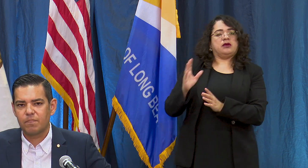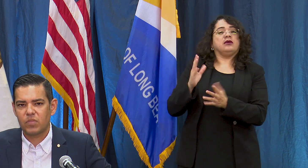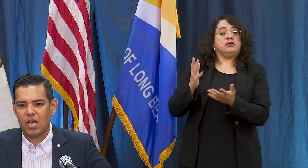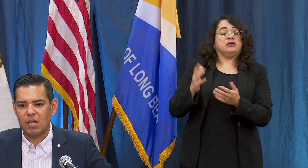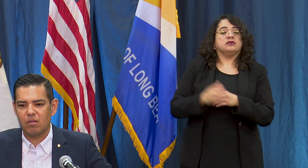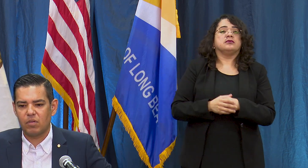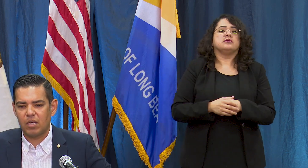contactless